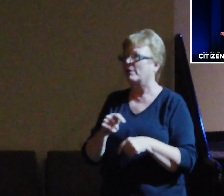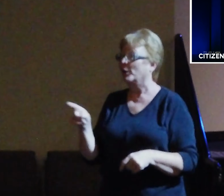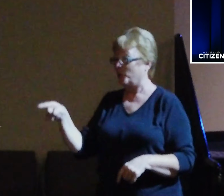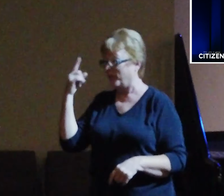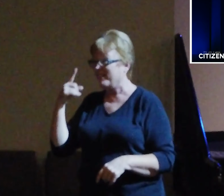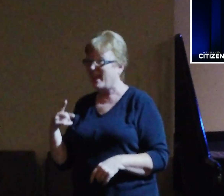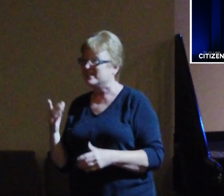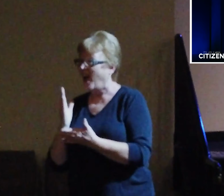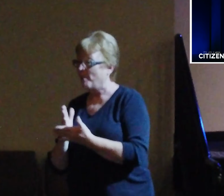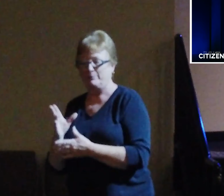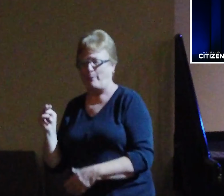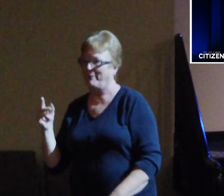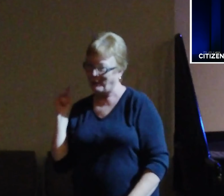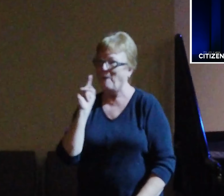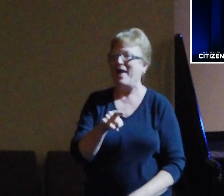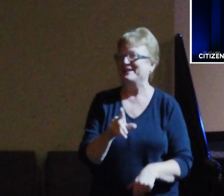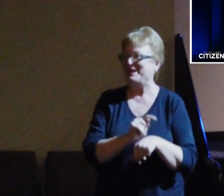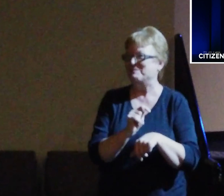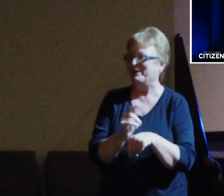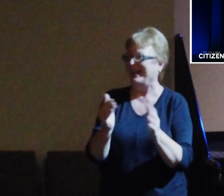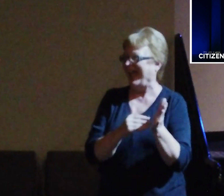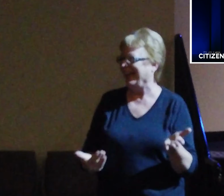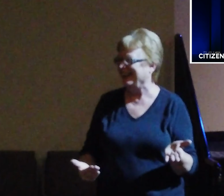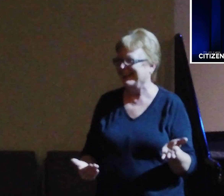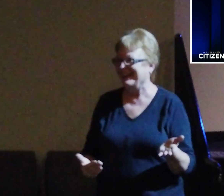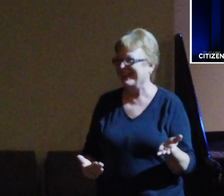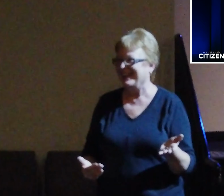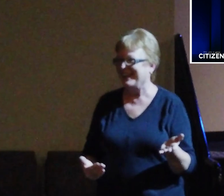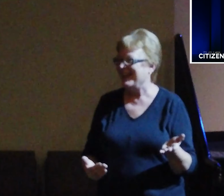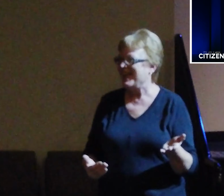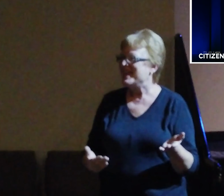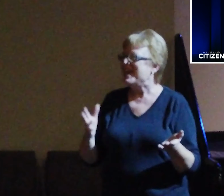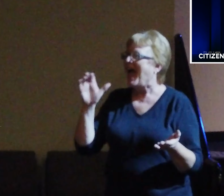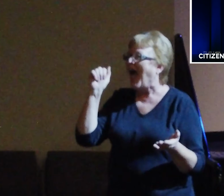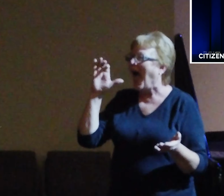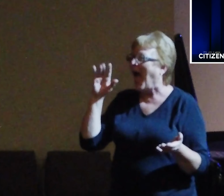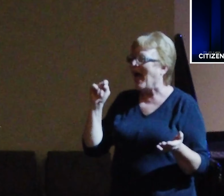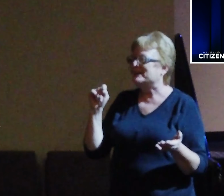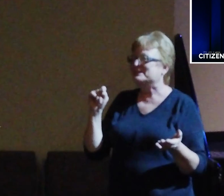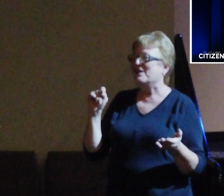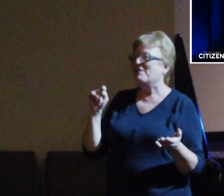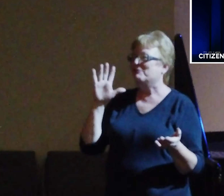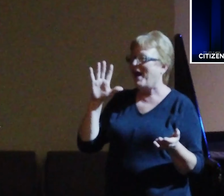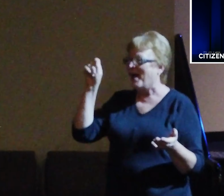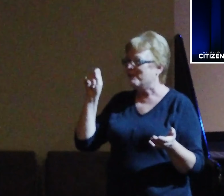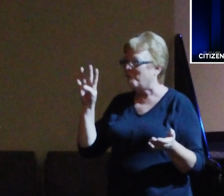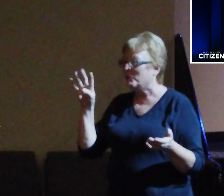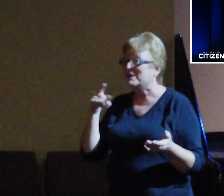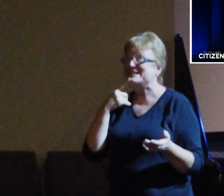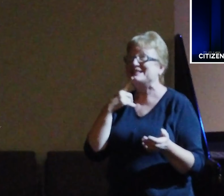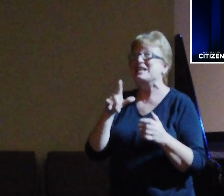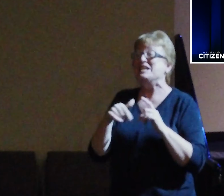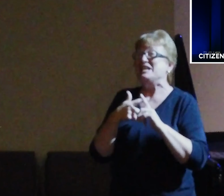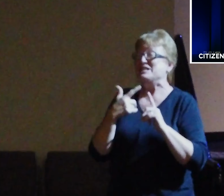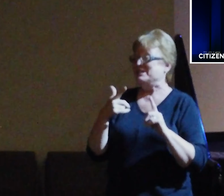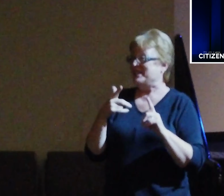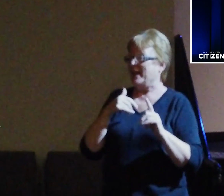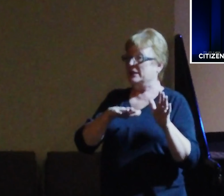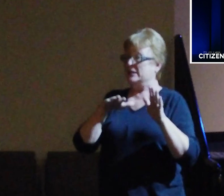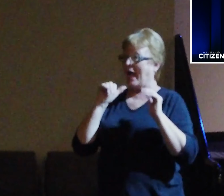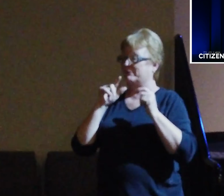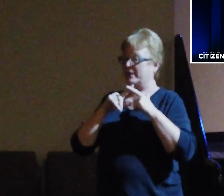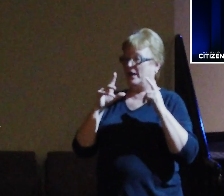back at it. And this is what's recorded for us in Acts 5, 41. Then they left the presence of the council